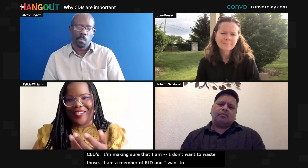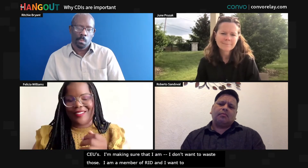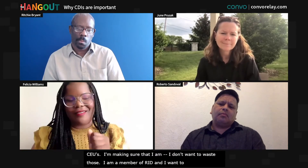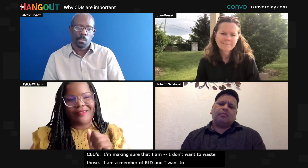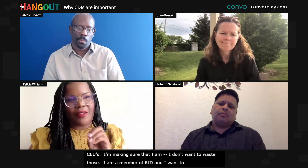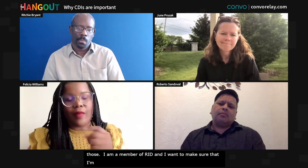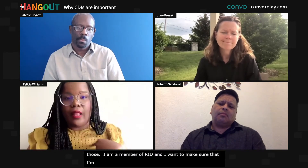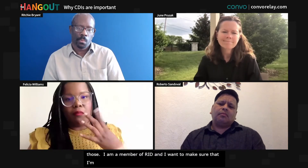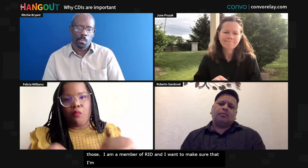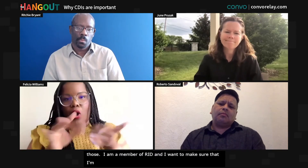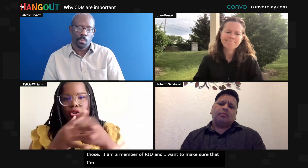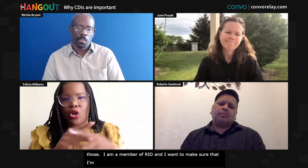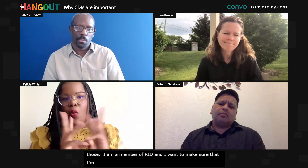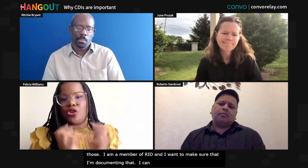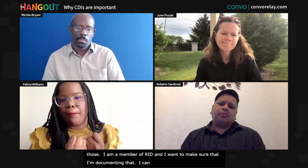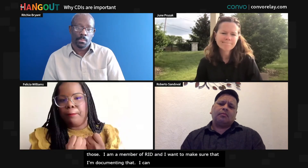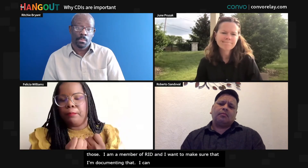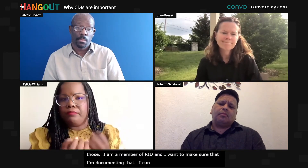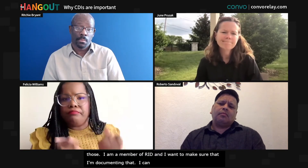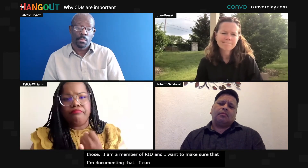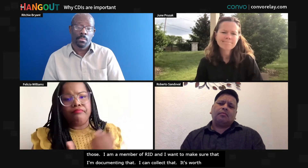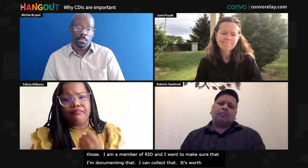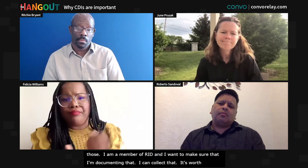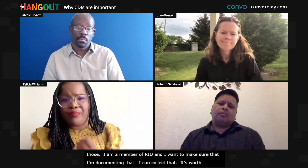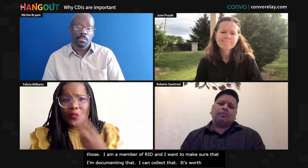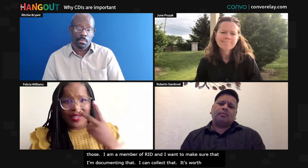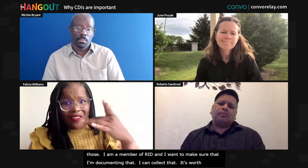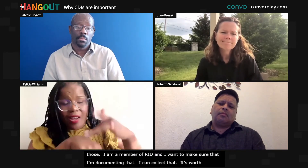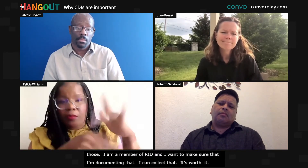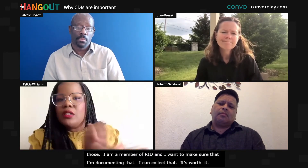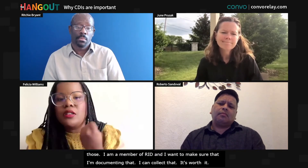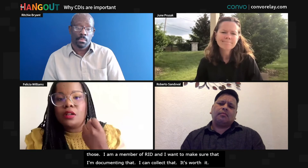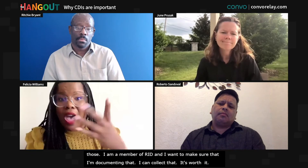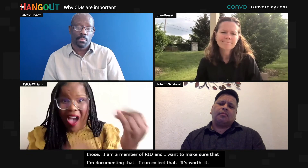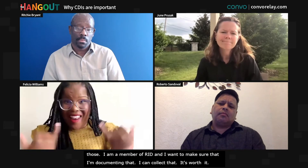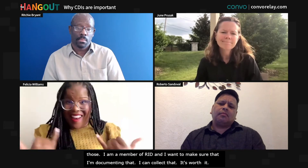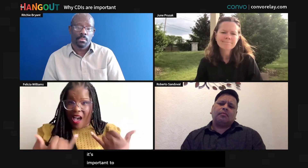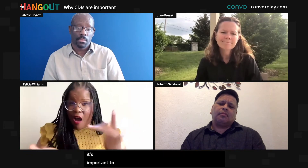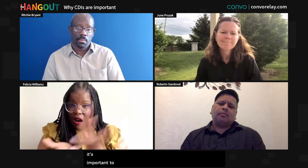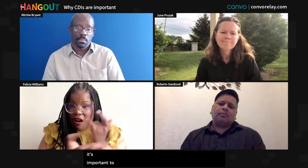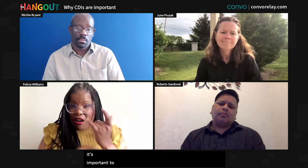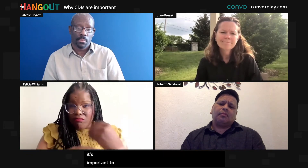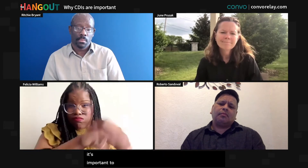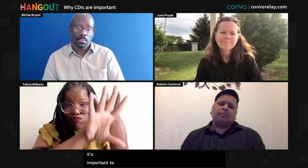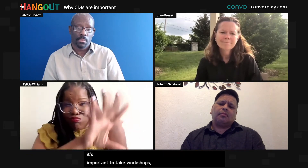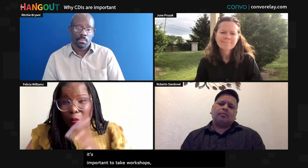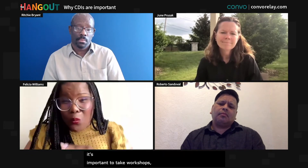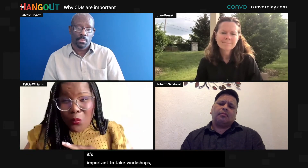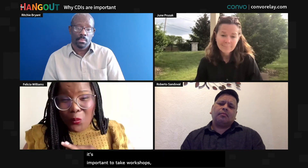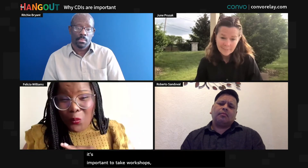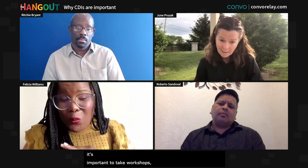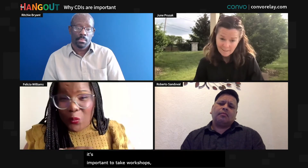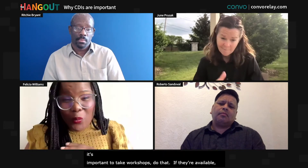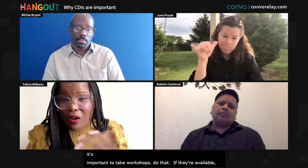can collect that. It's worth it. So it's important to take workshops, do that. If they're available, hop on